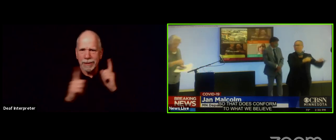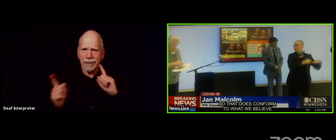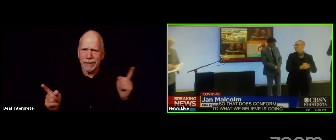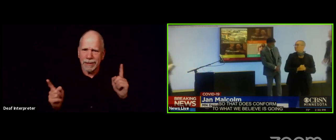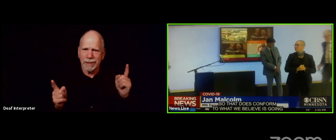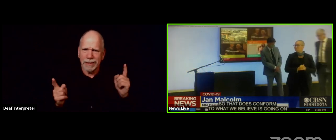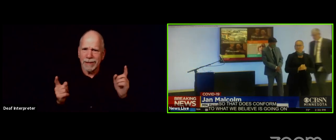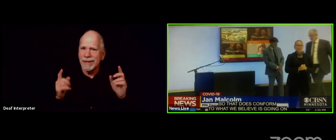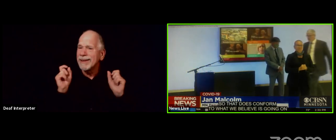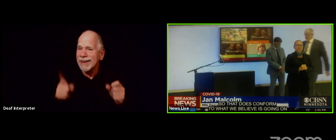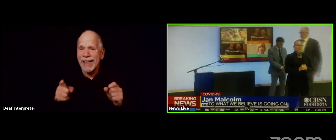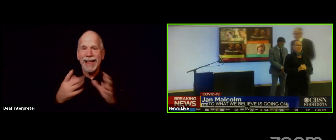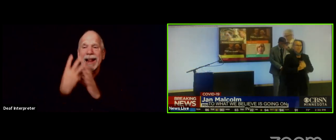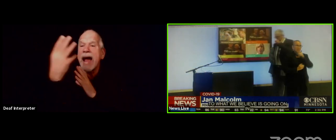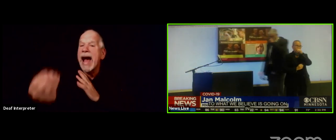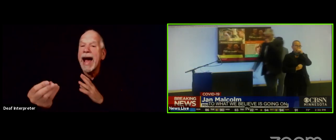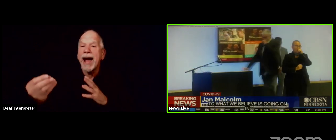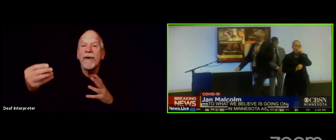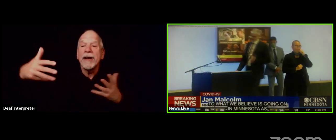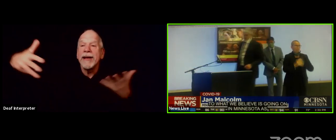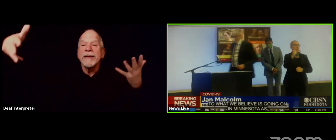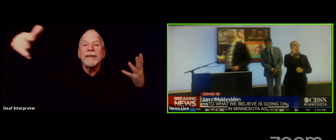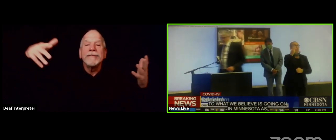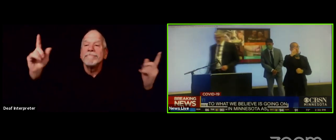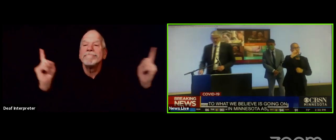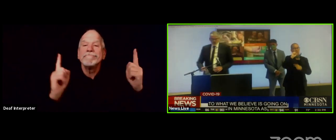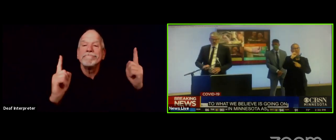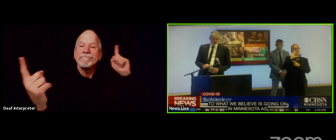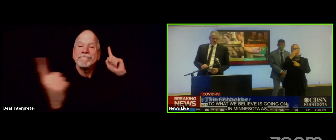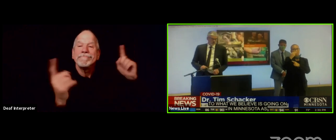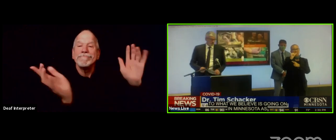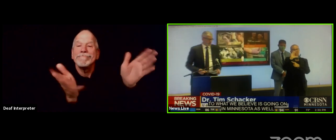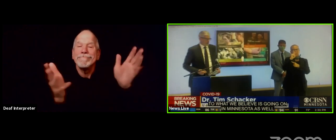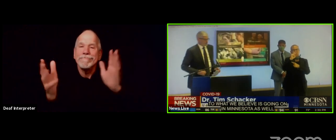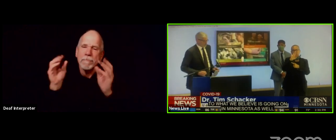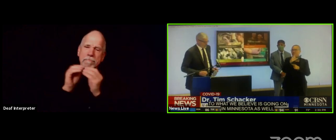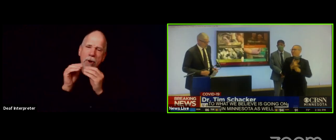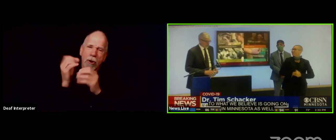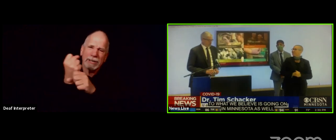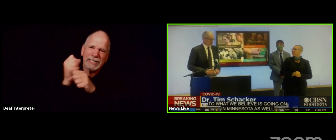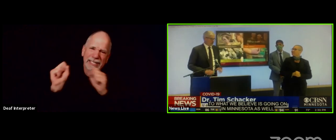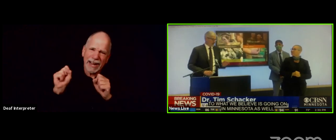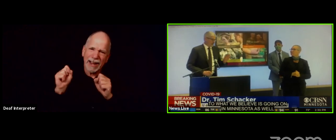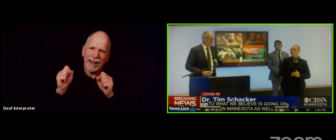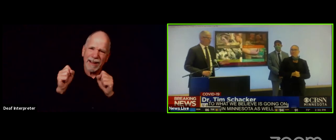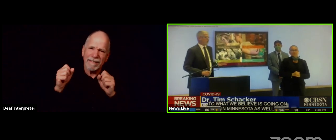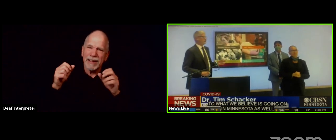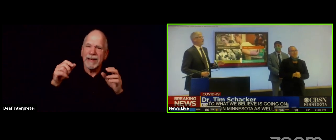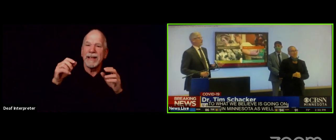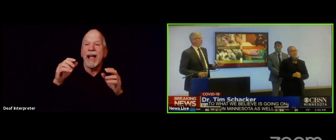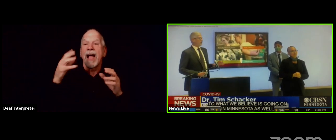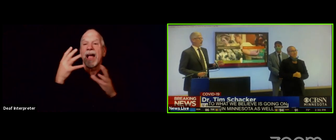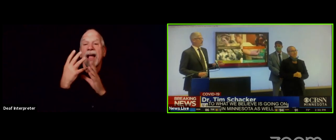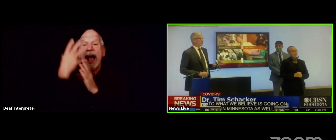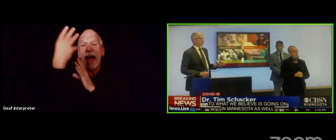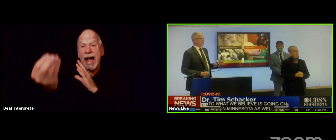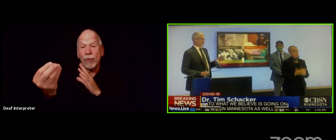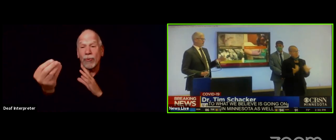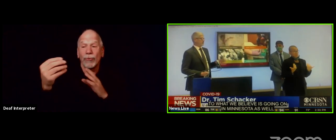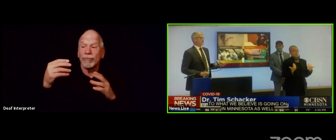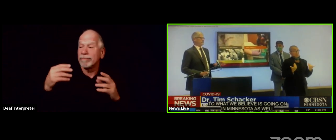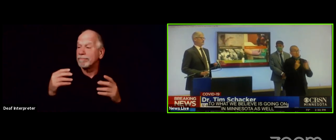Check. I think you said it. So at this point in time, a lot of